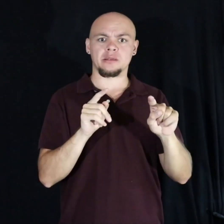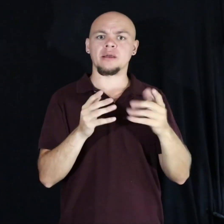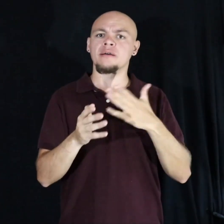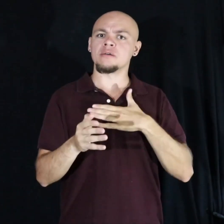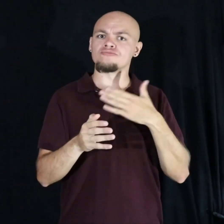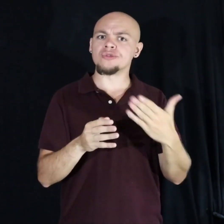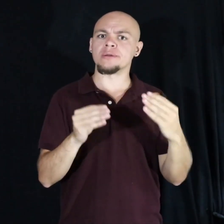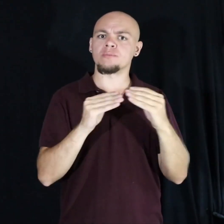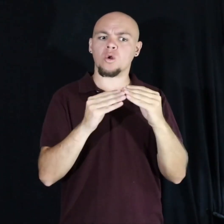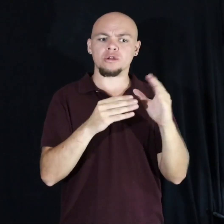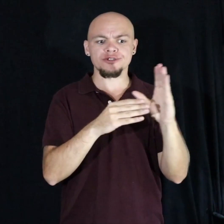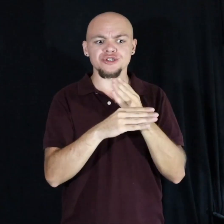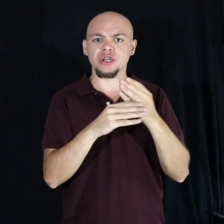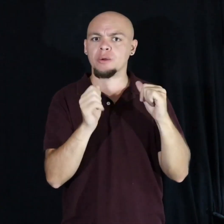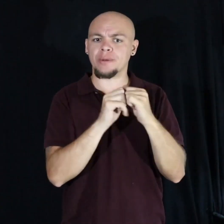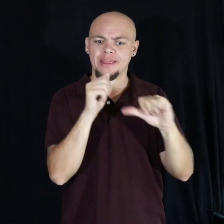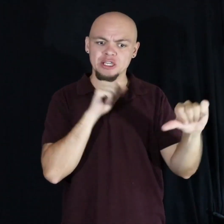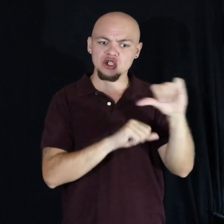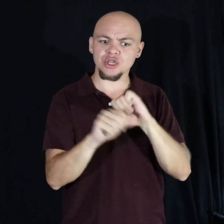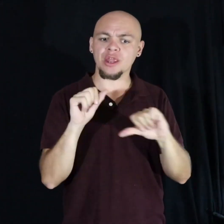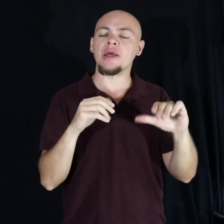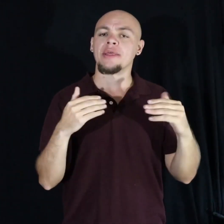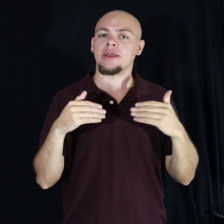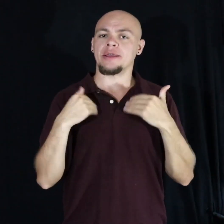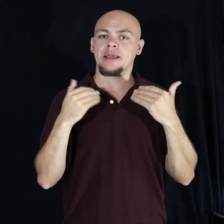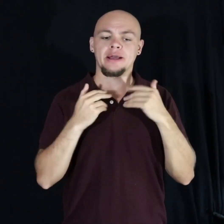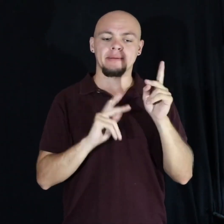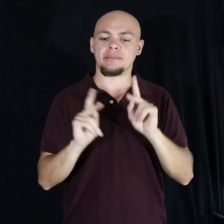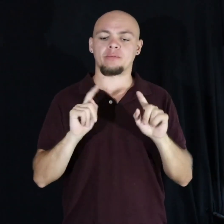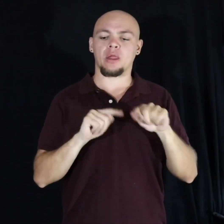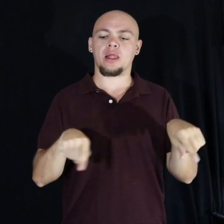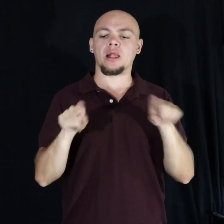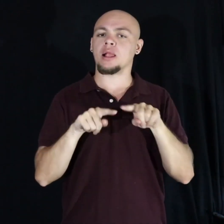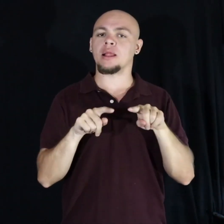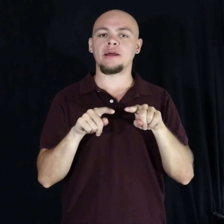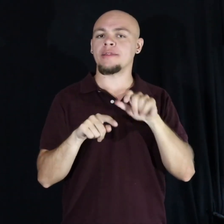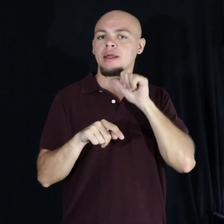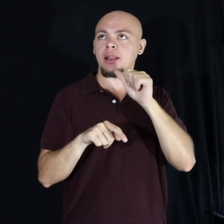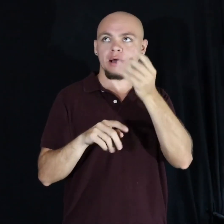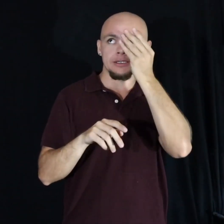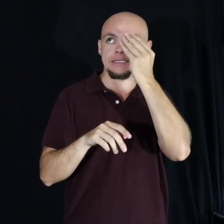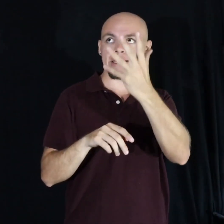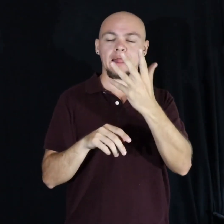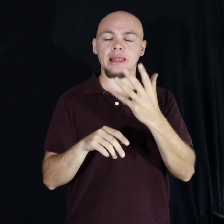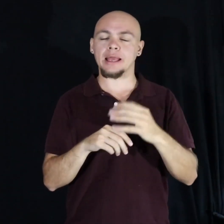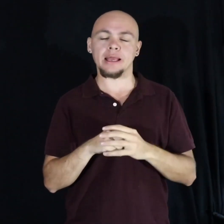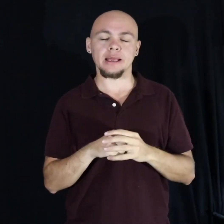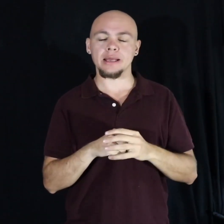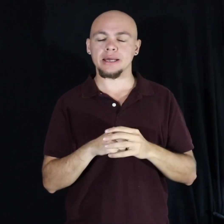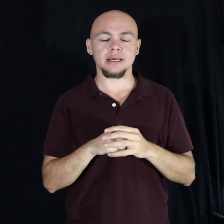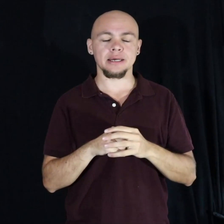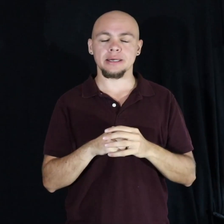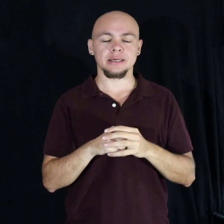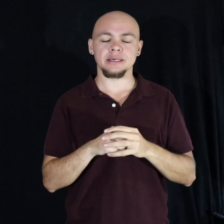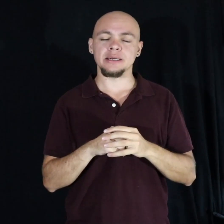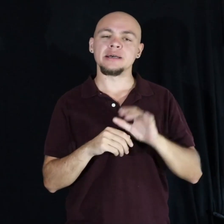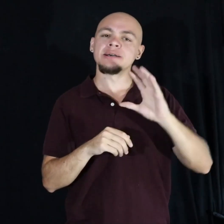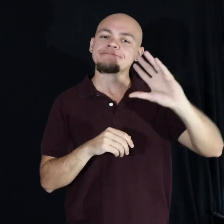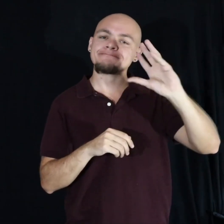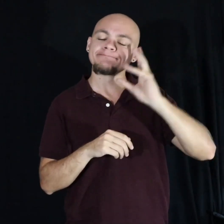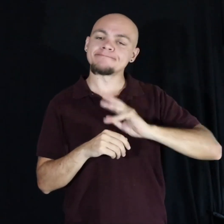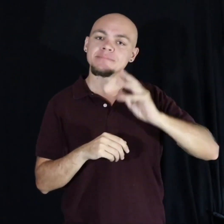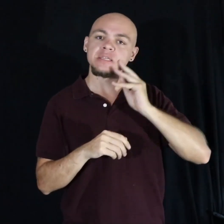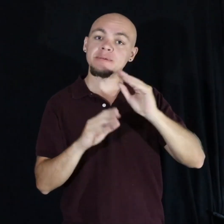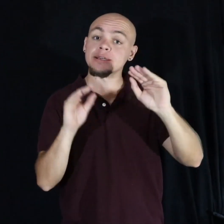There is so much more young people are not telling and sharing with you. This experience has taught